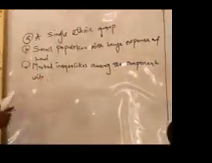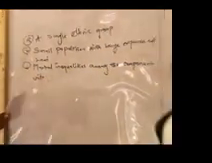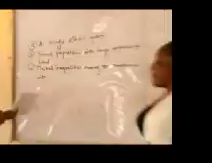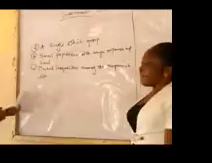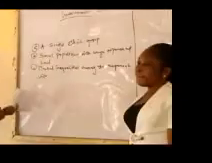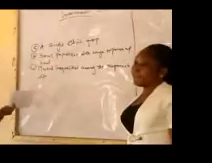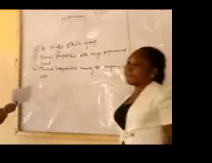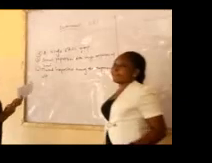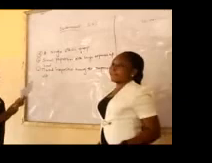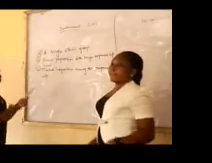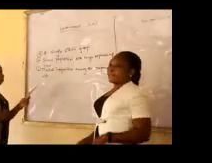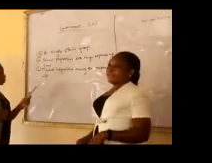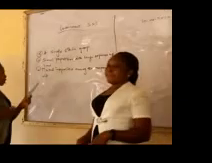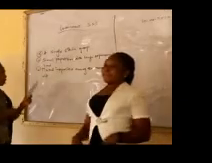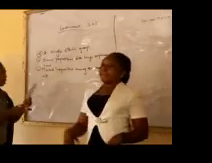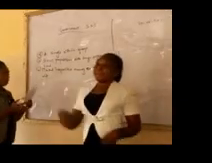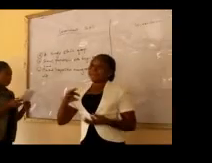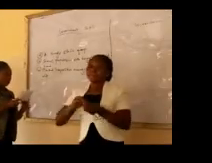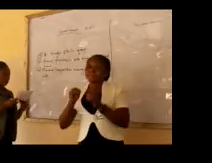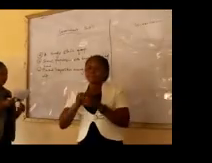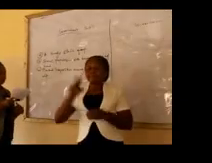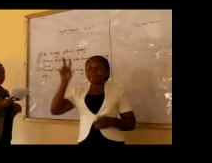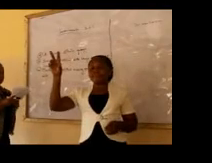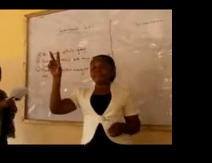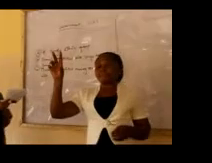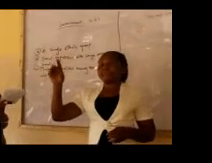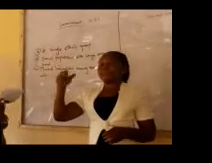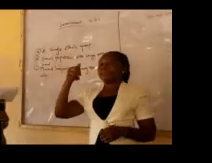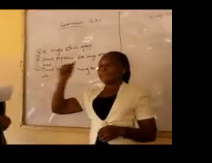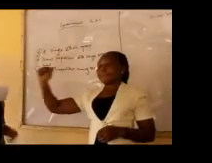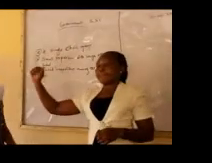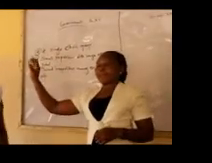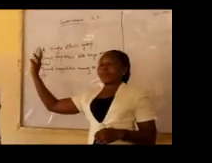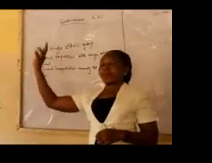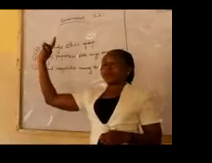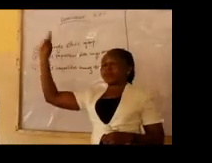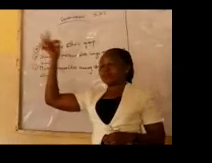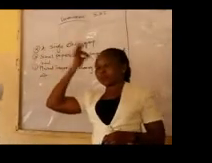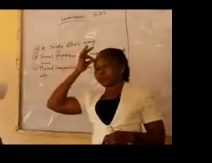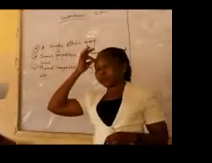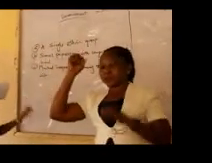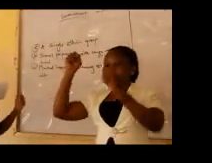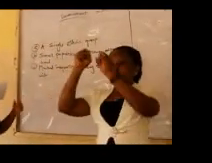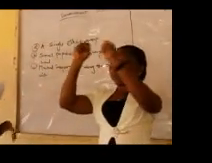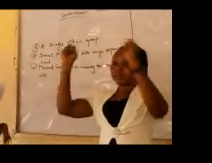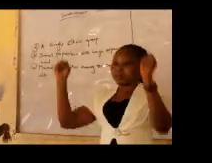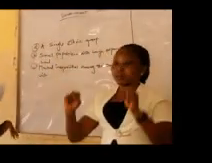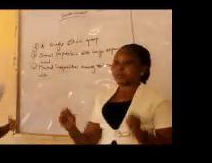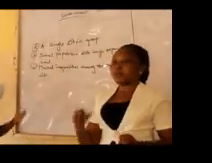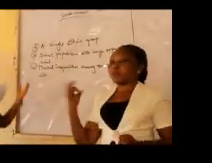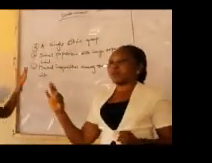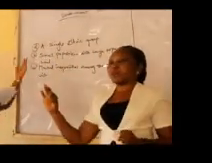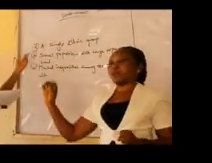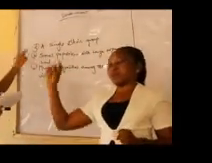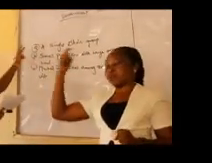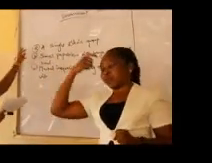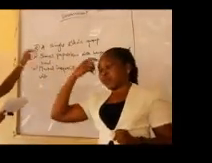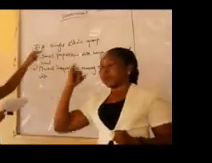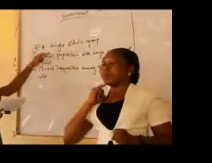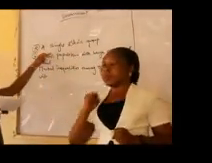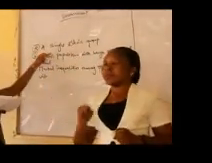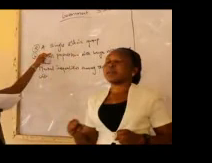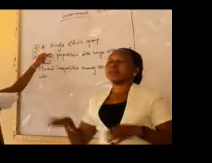Okay, let me read the question again. A federal system of government is adopted in a state with